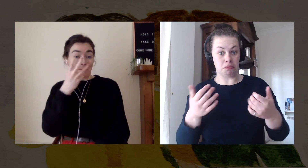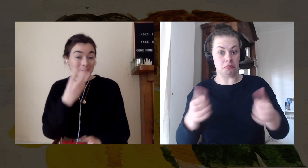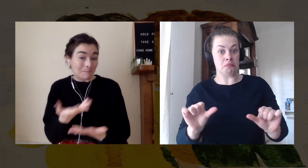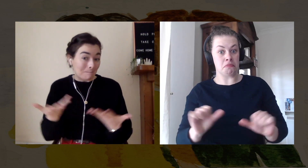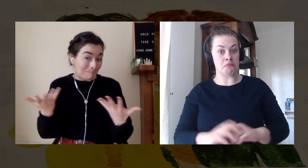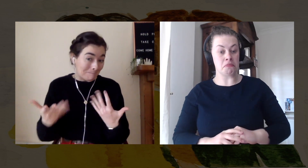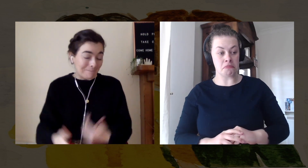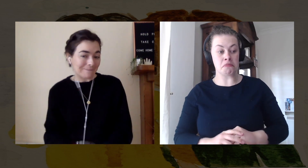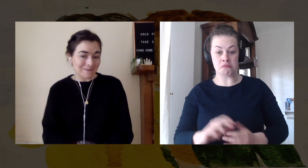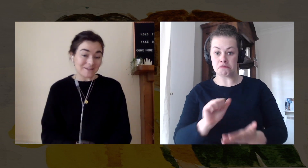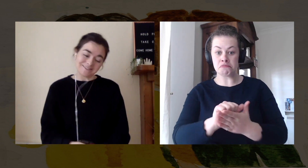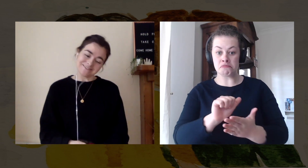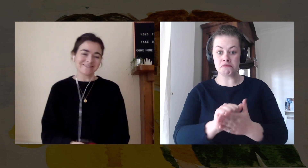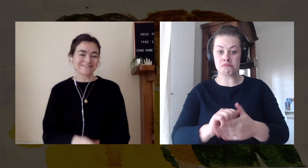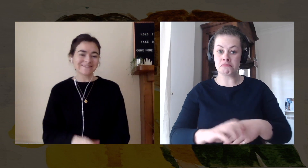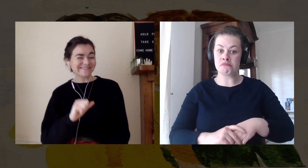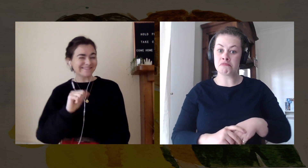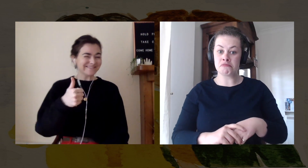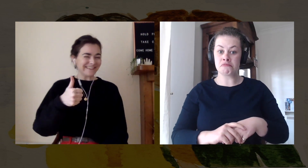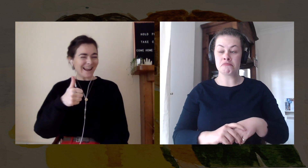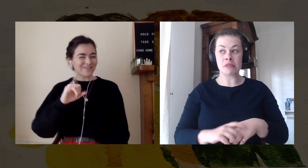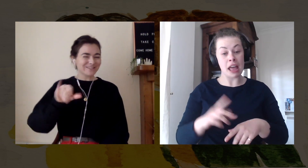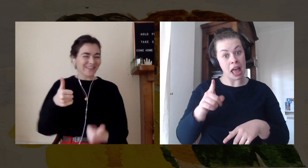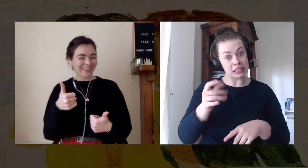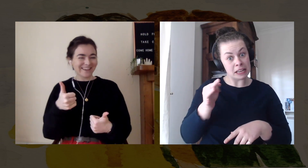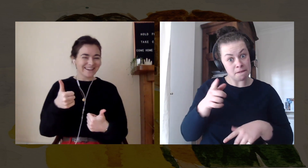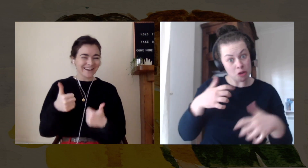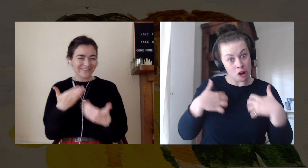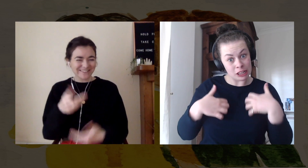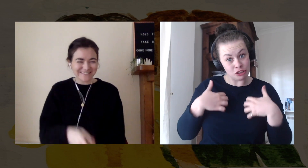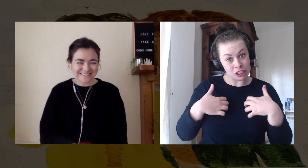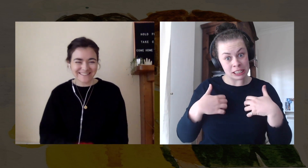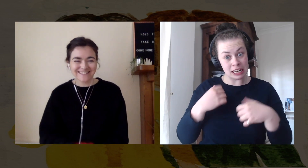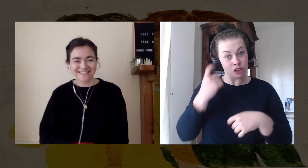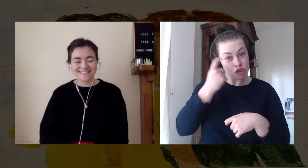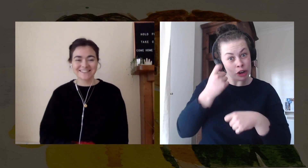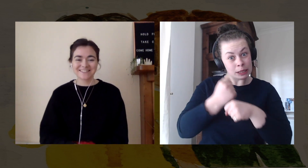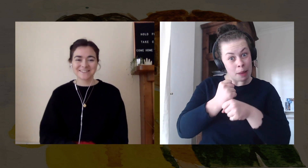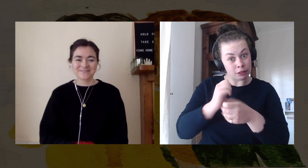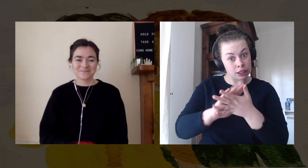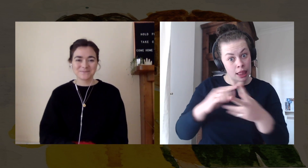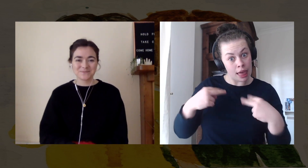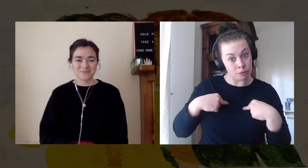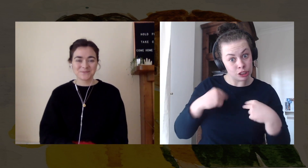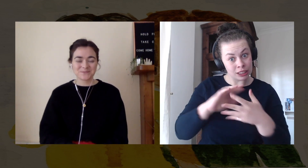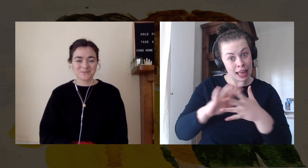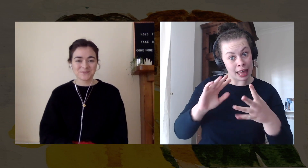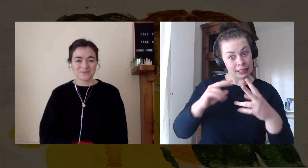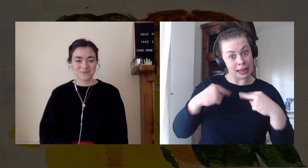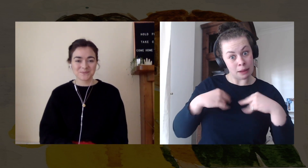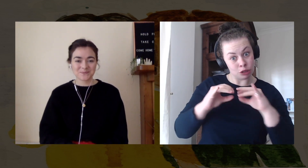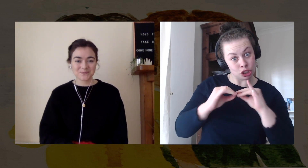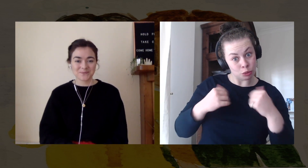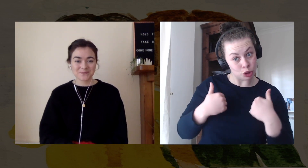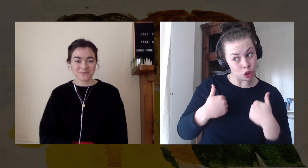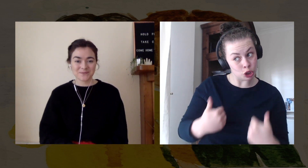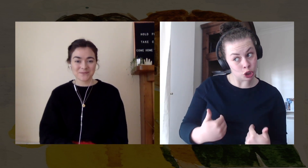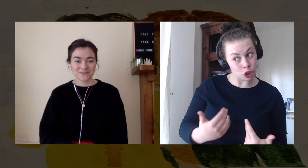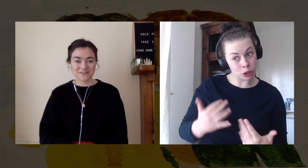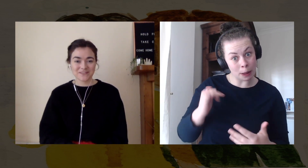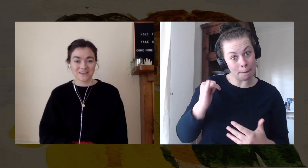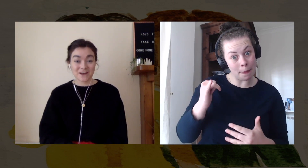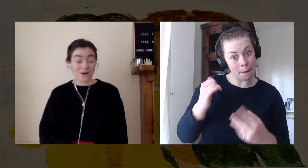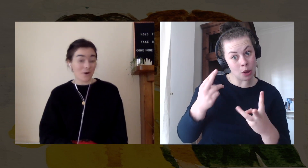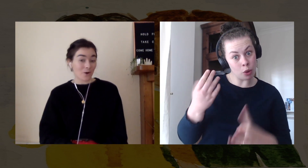are you? Anyway. And if you want to get curious, we're sign language interpreters. That maybe you want to get curious about sign language and interpreting. Oh, wow. Oh my